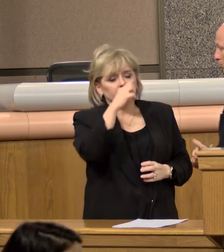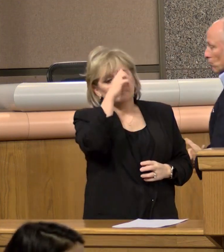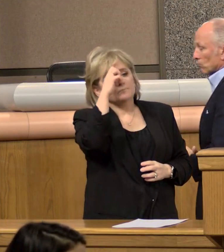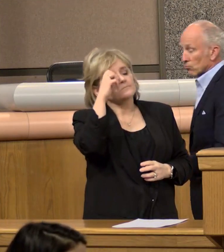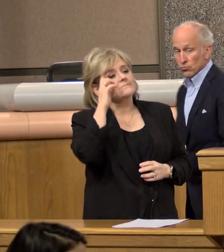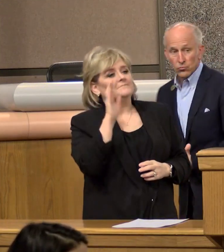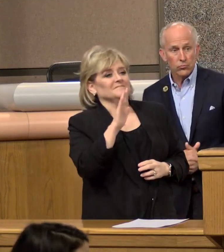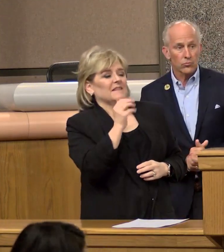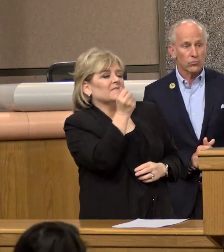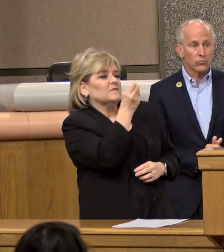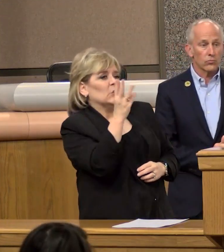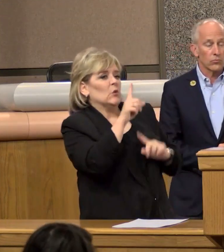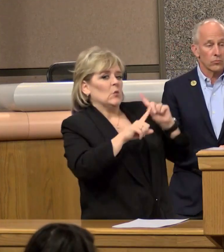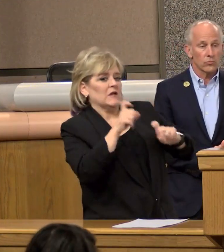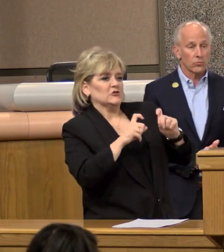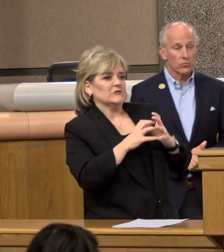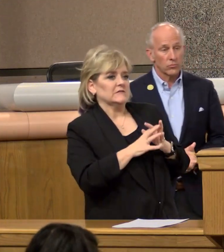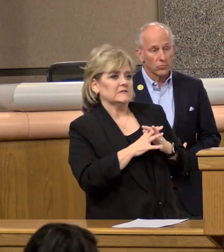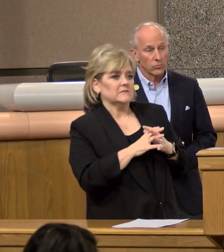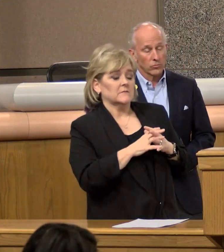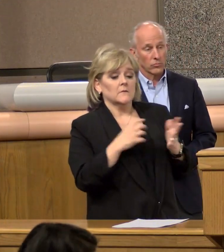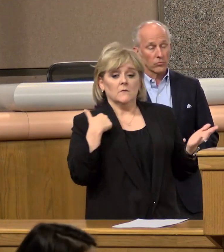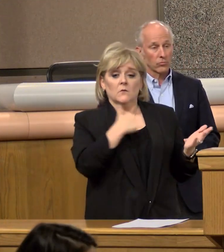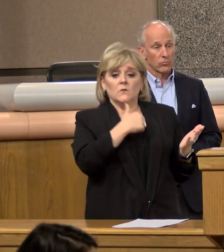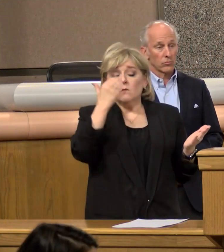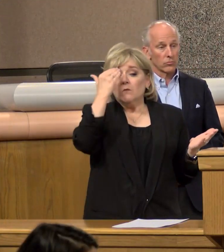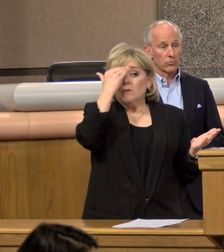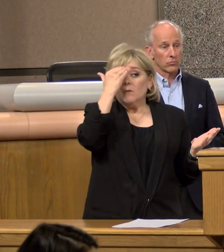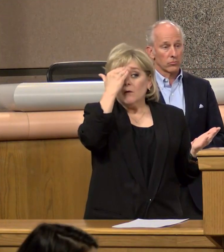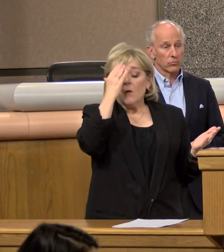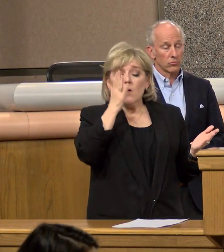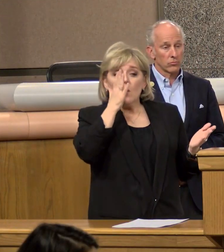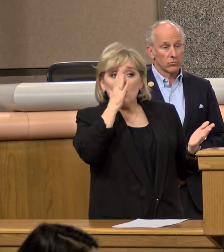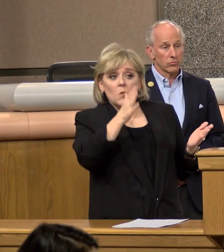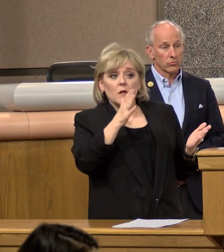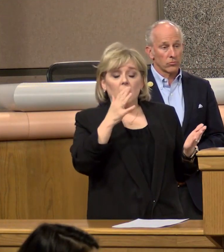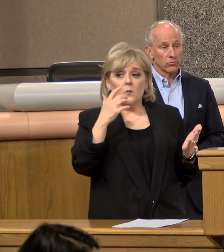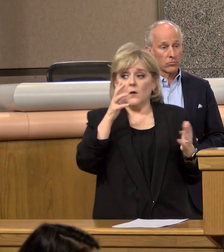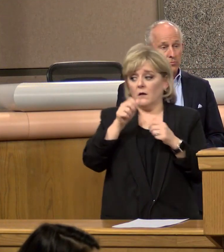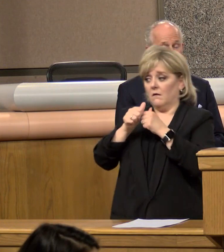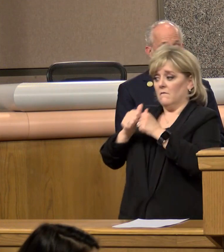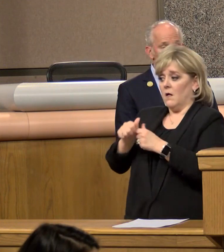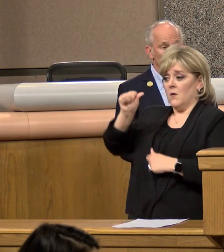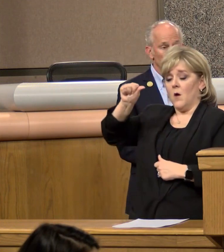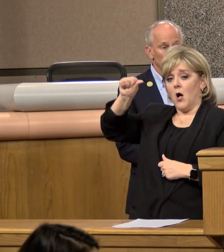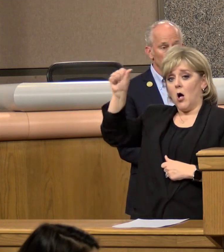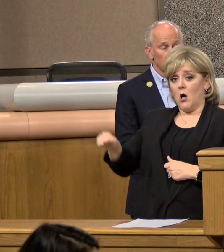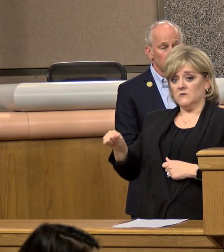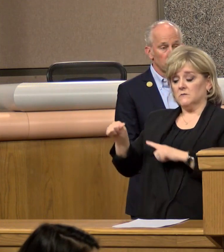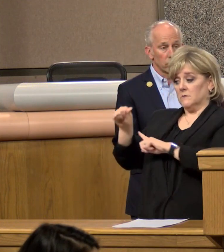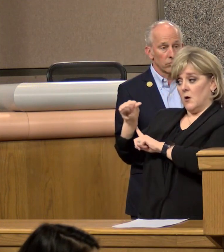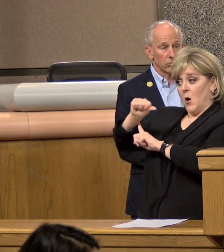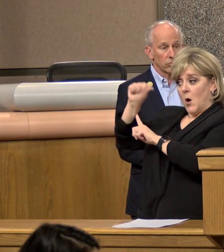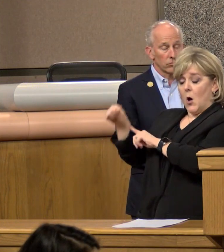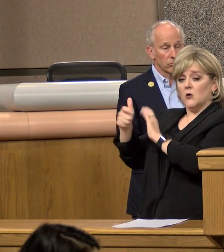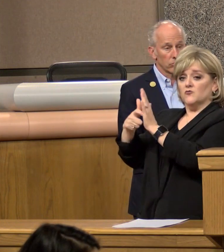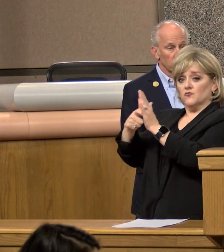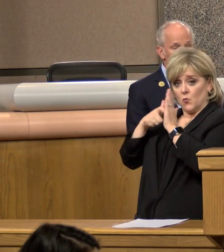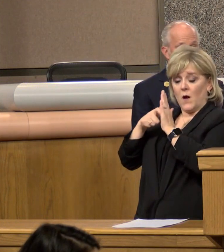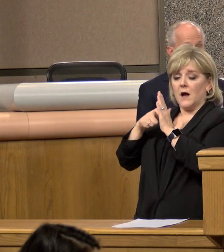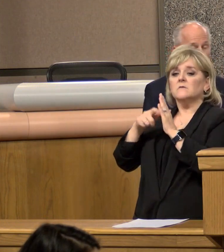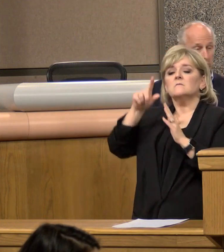Hi, just a few questions. Um, do we know if we're going to follow the example of Austin, which obligates stores to maintain six feet